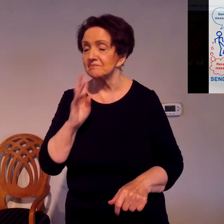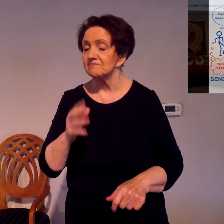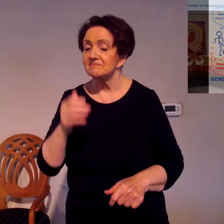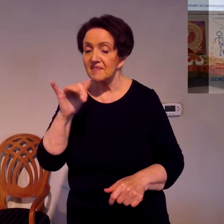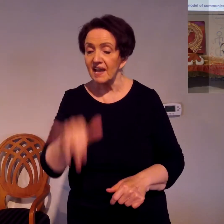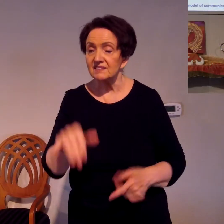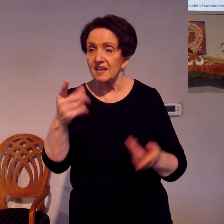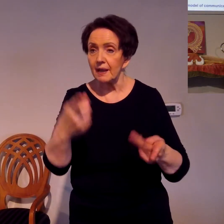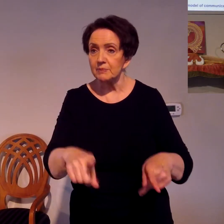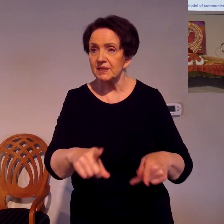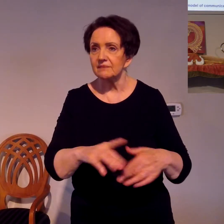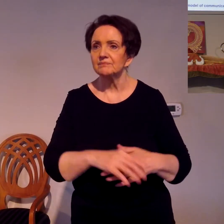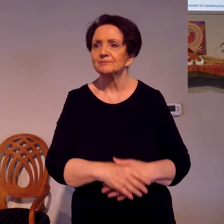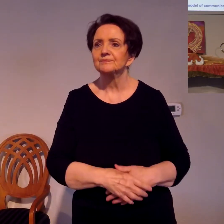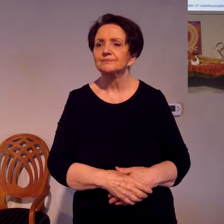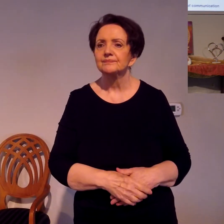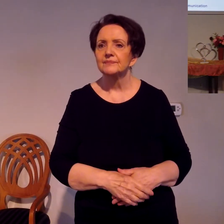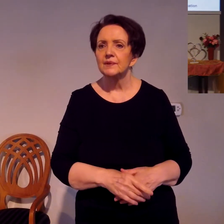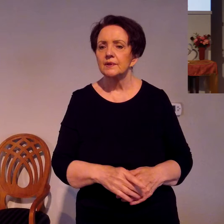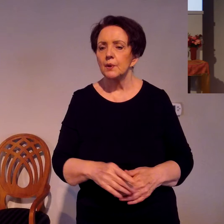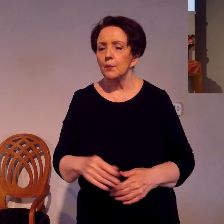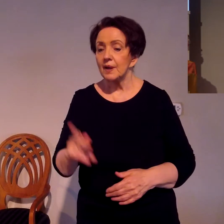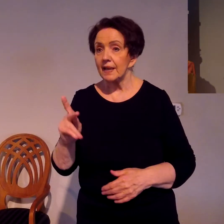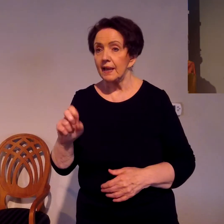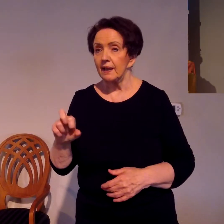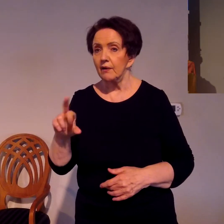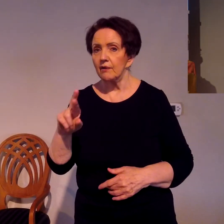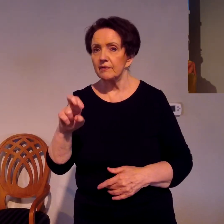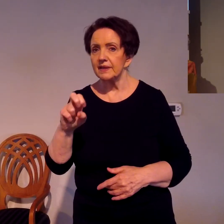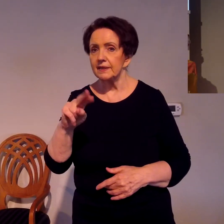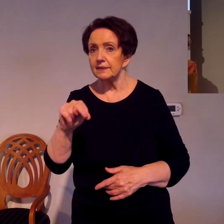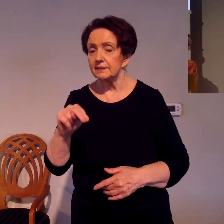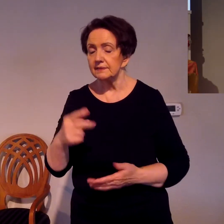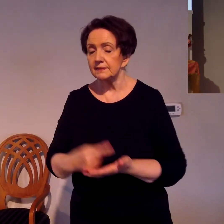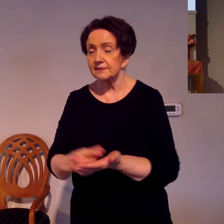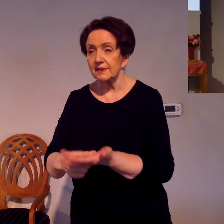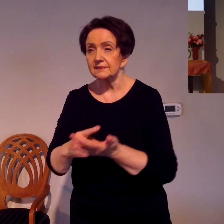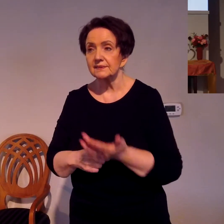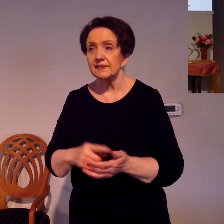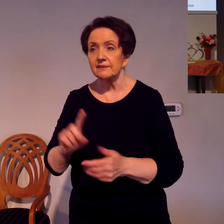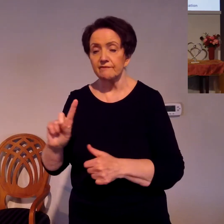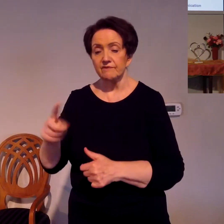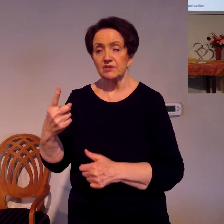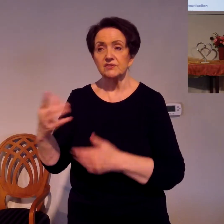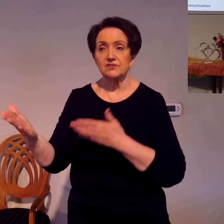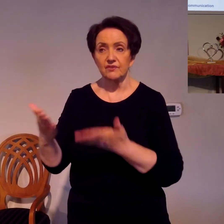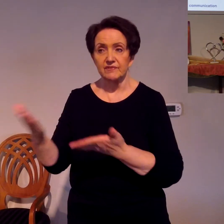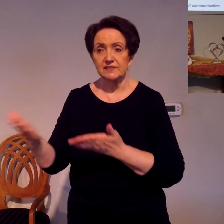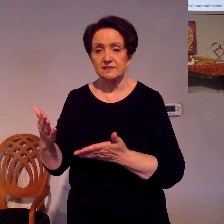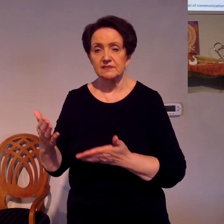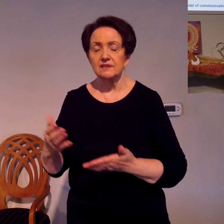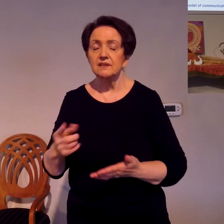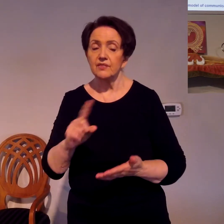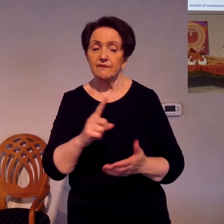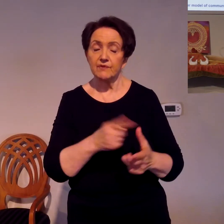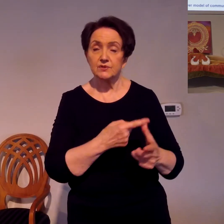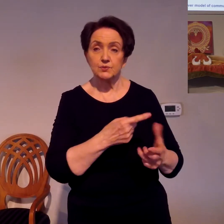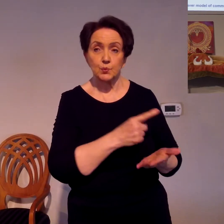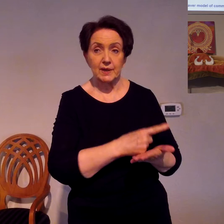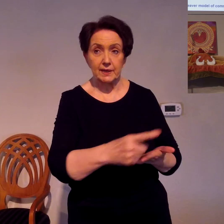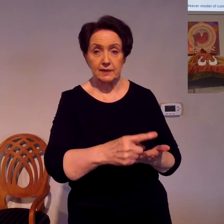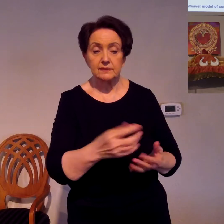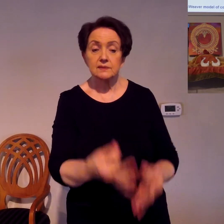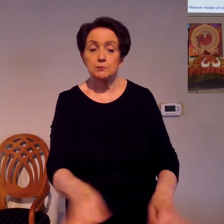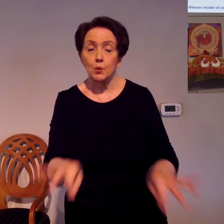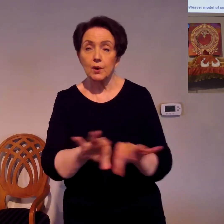And so when Karen talked at the first service, the first week, about how important it is to love ourselves, do you